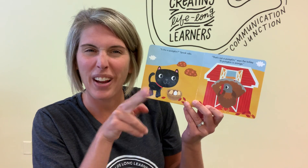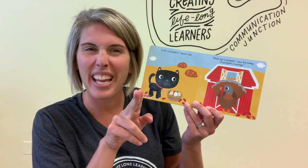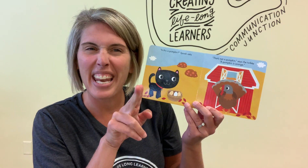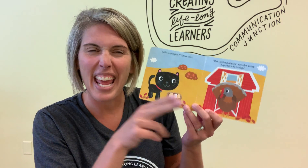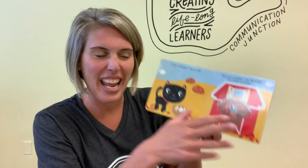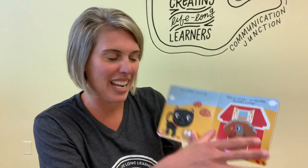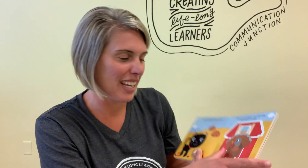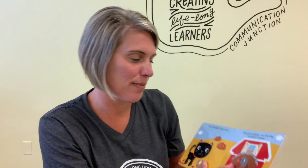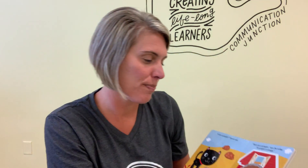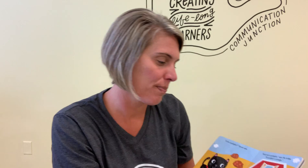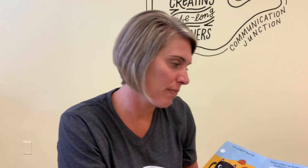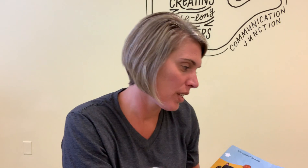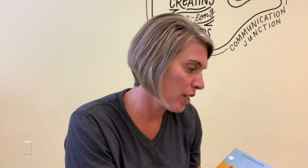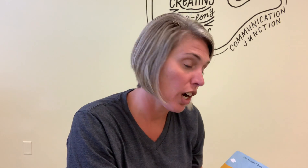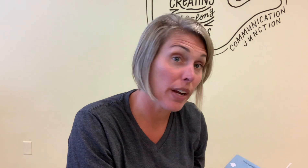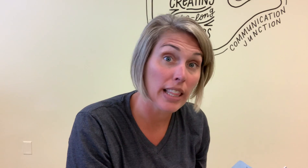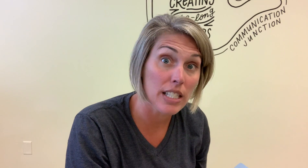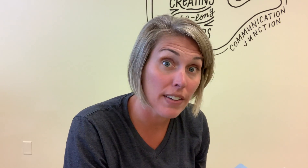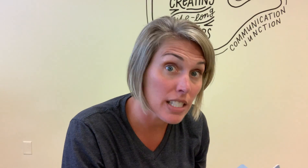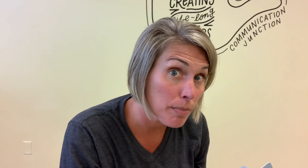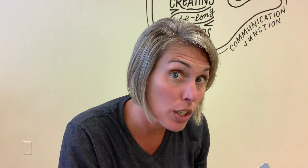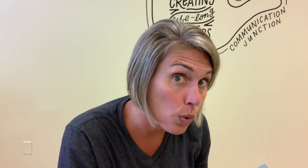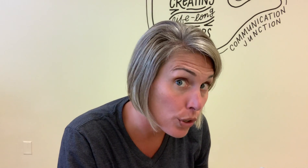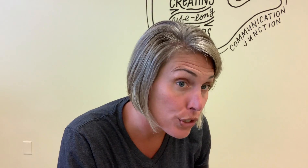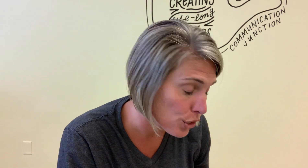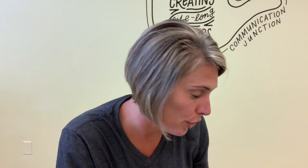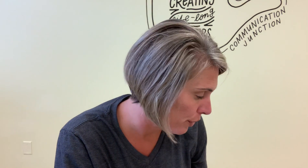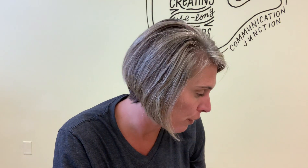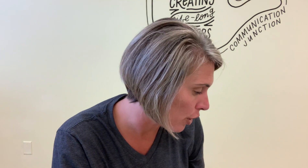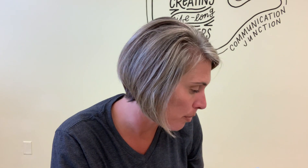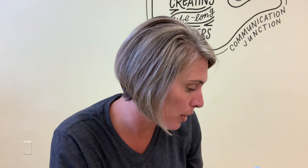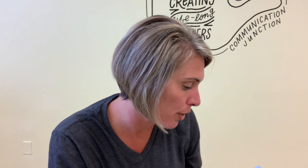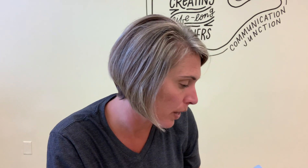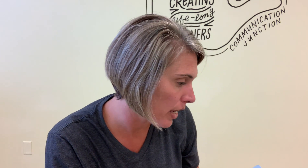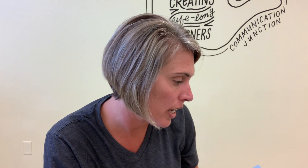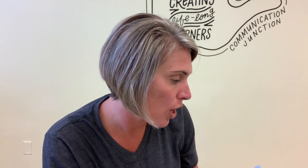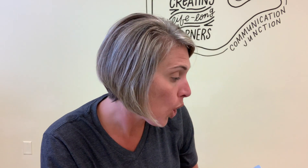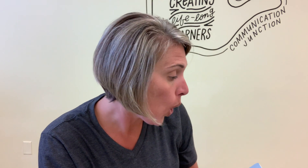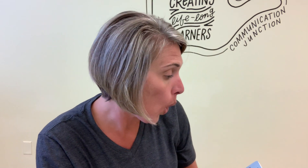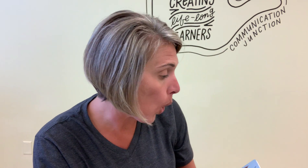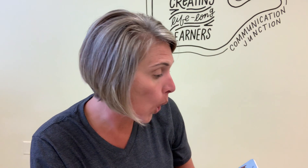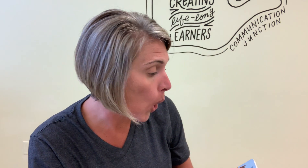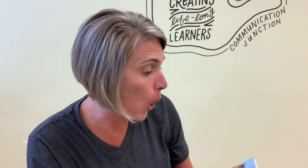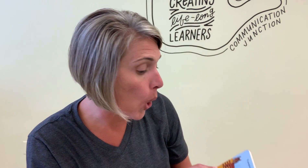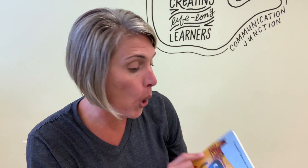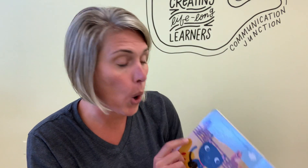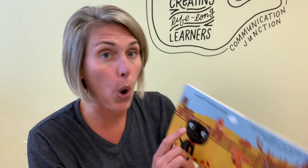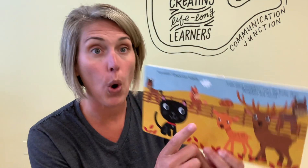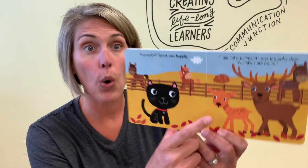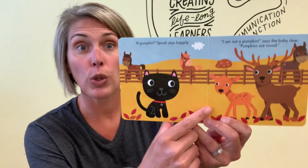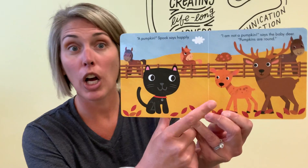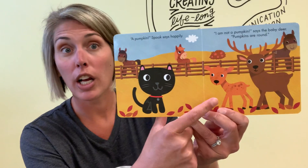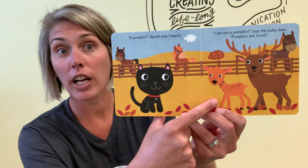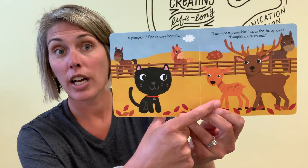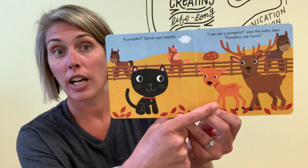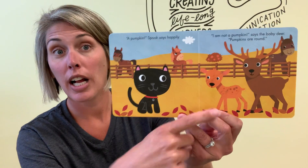an egg. All right, let's find something orange on the farm. Are you ready? Oh, look,